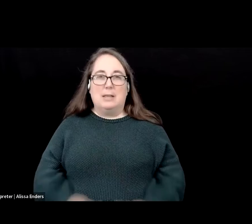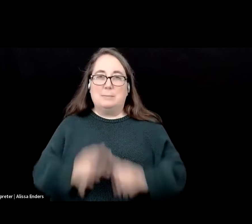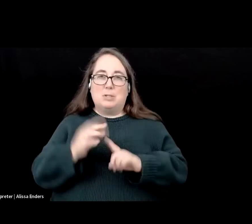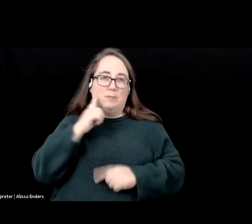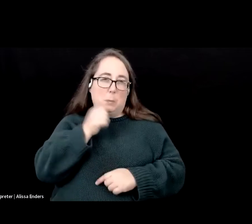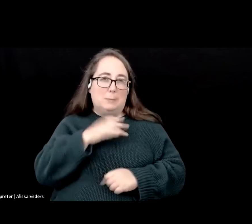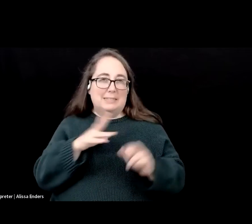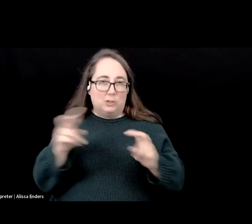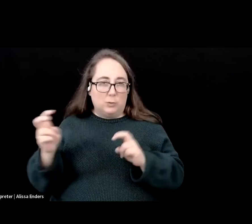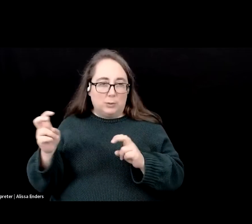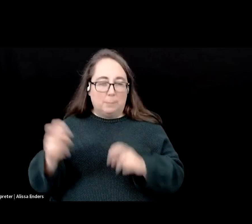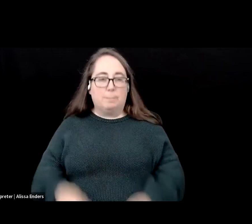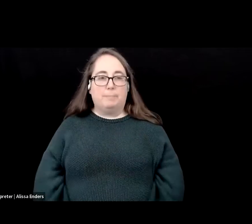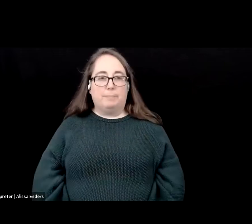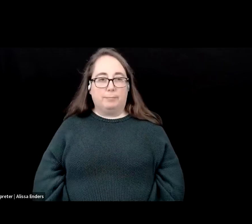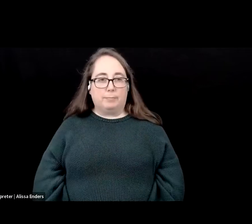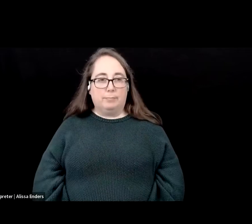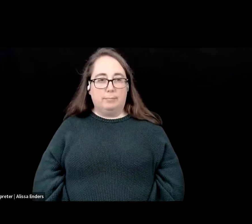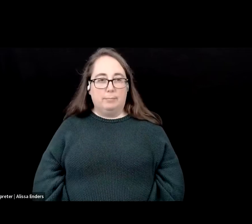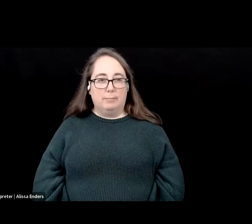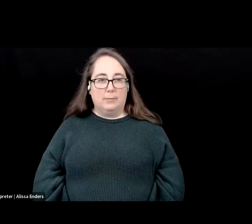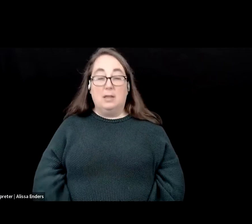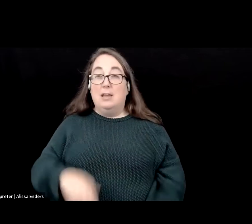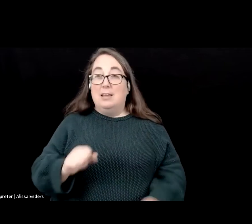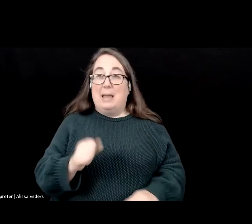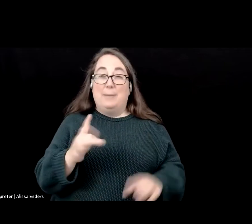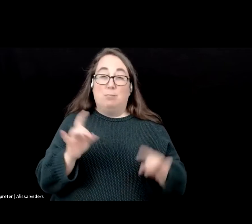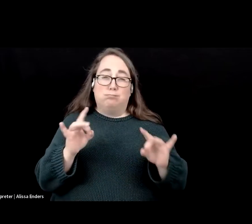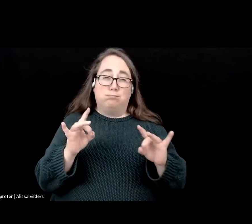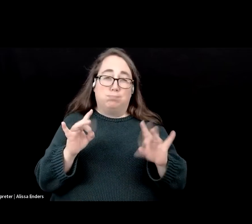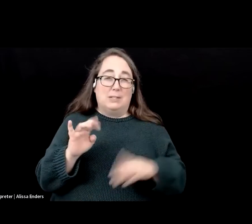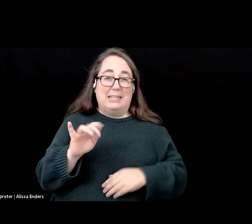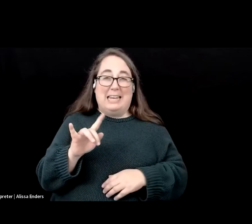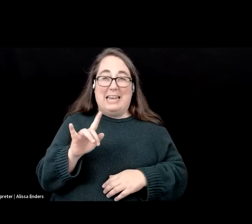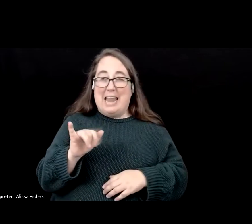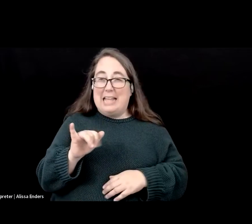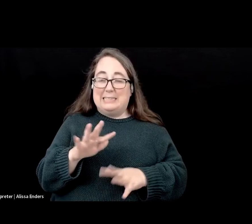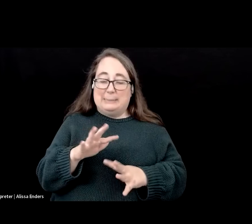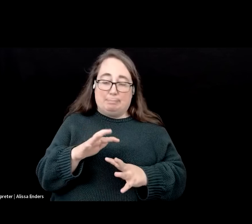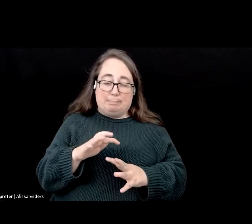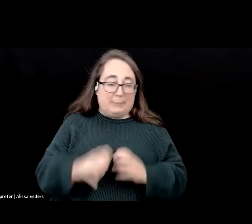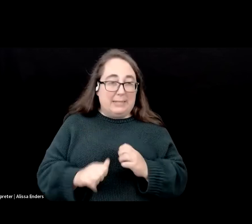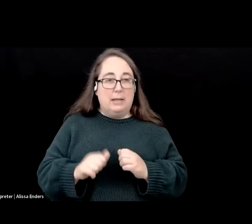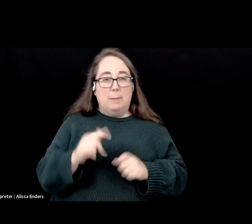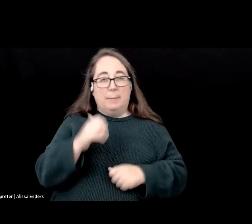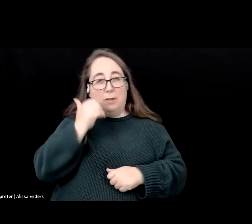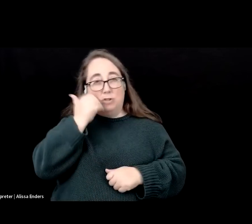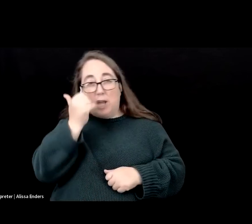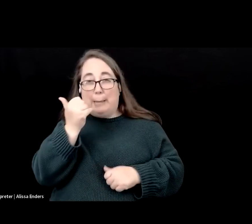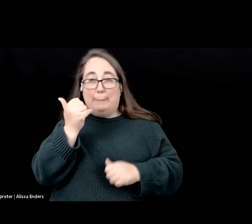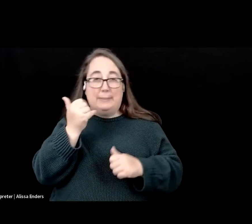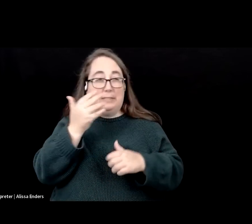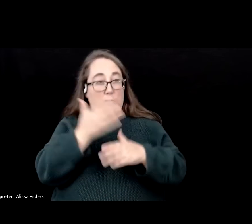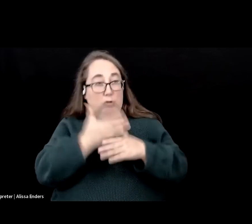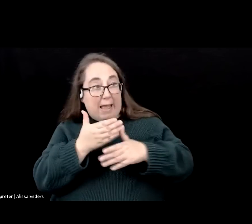because the internet can be one of the nastiest places in the world, and it can be places where people are shamed and harassed and